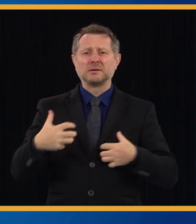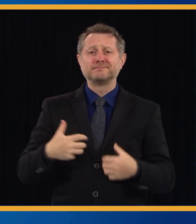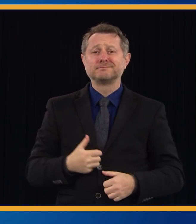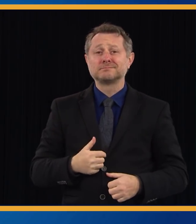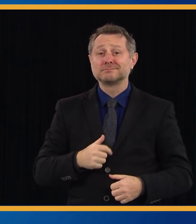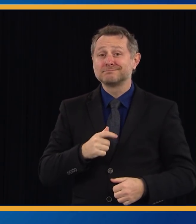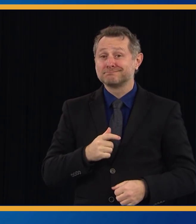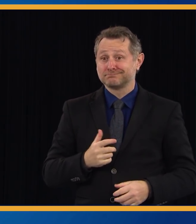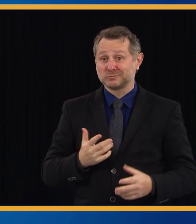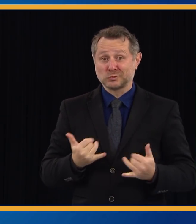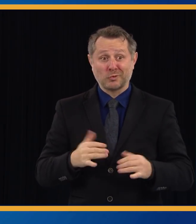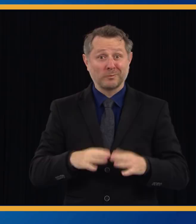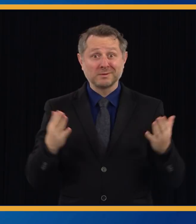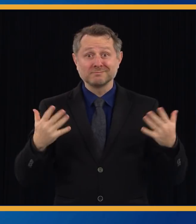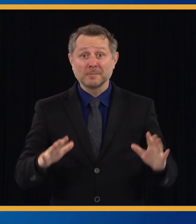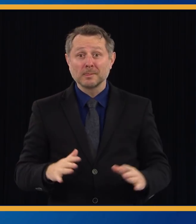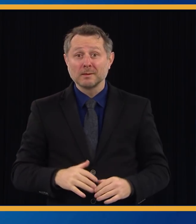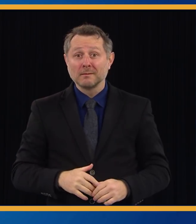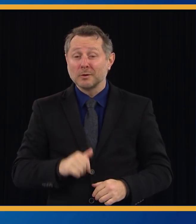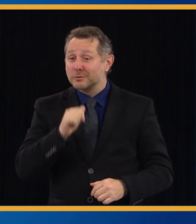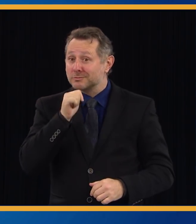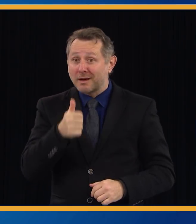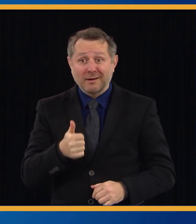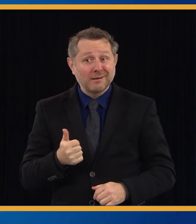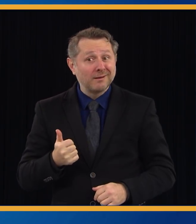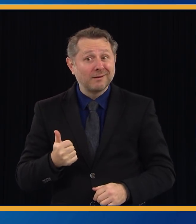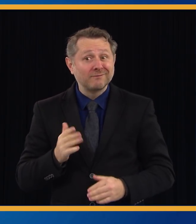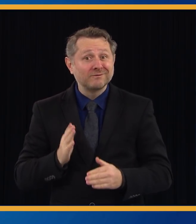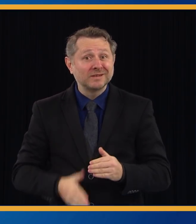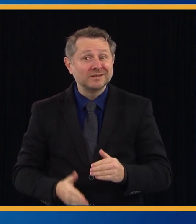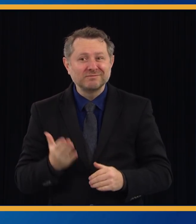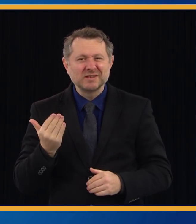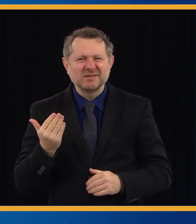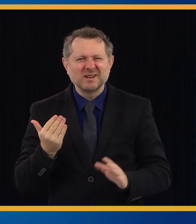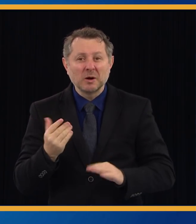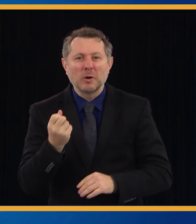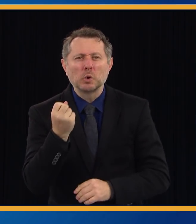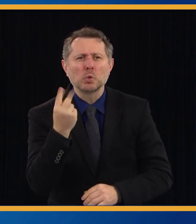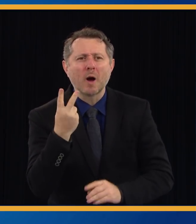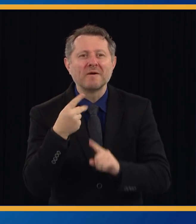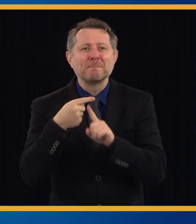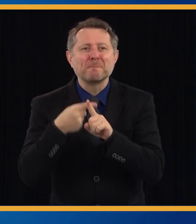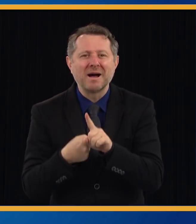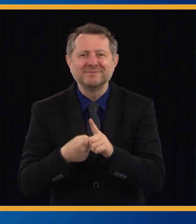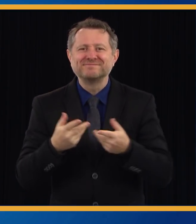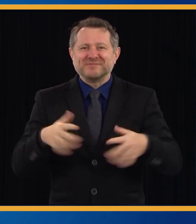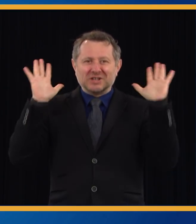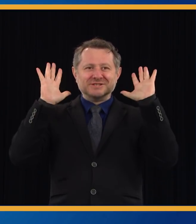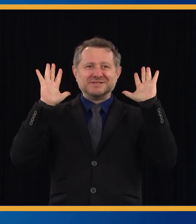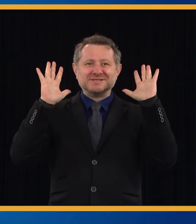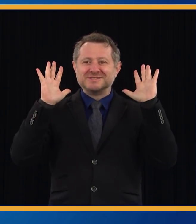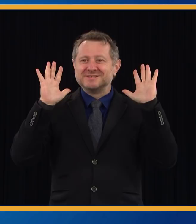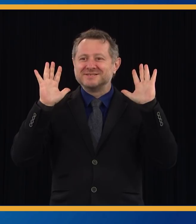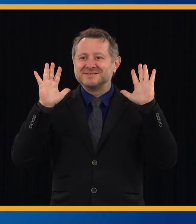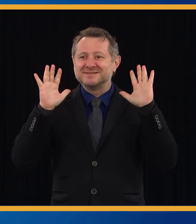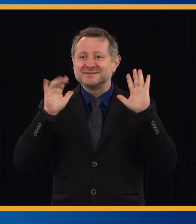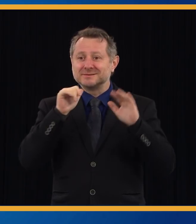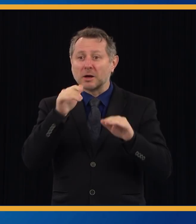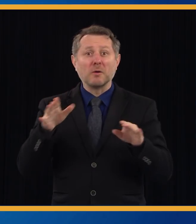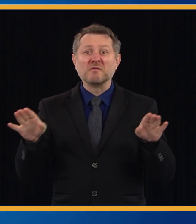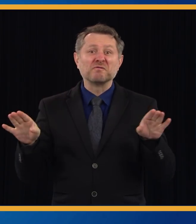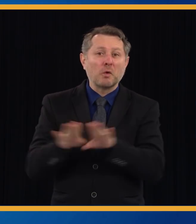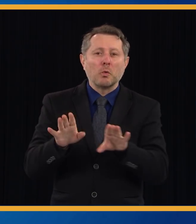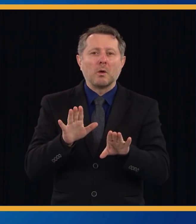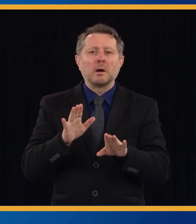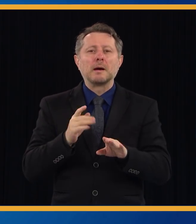opens today, not in 15 months, but actually in only 12 months of a partial shutdown. So